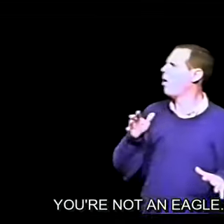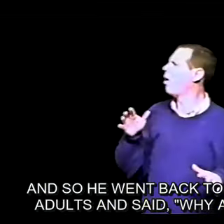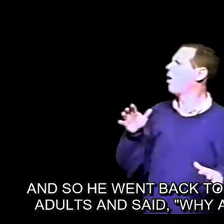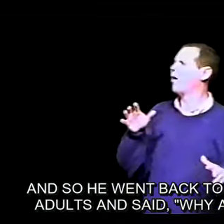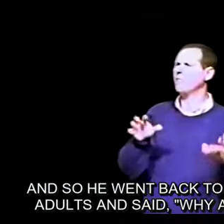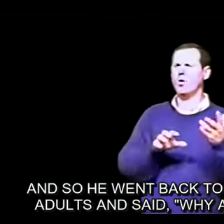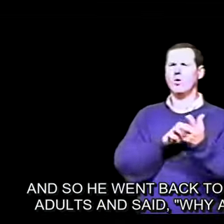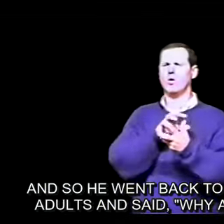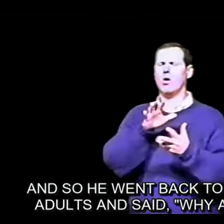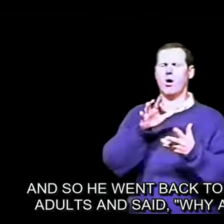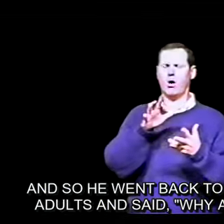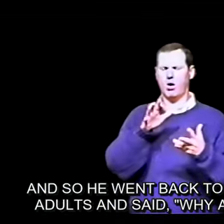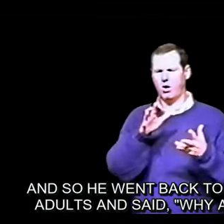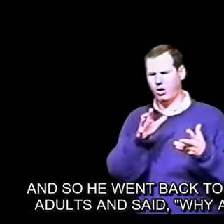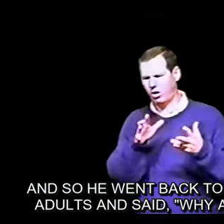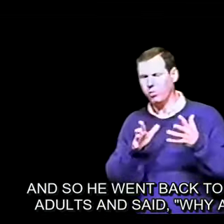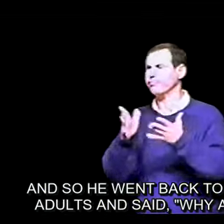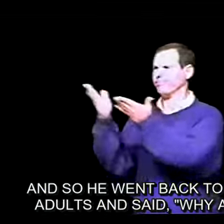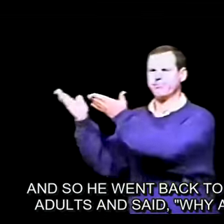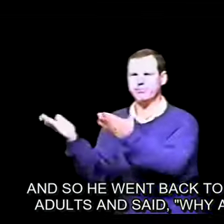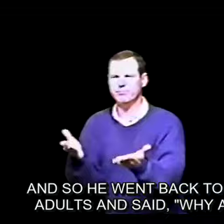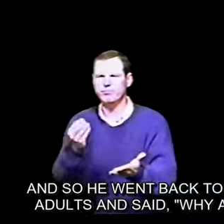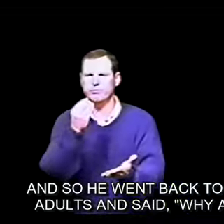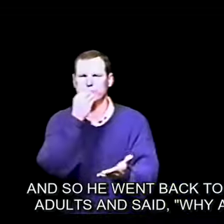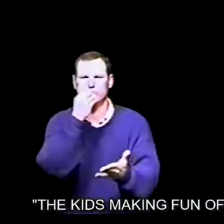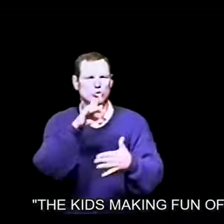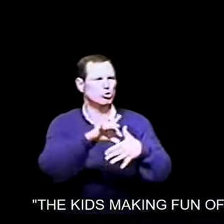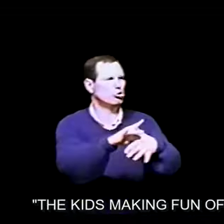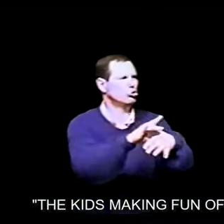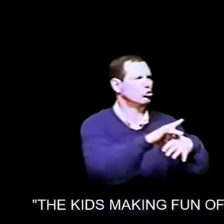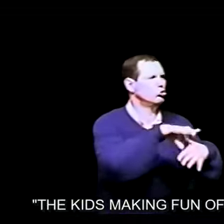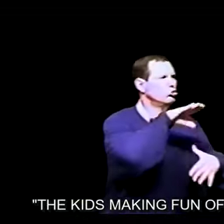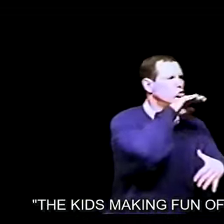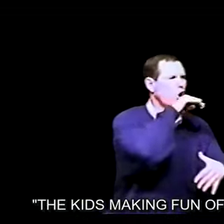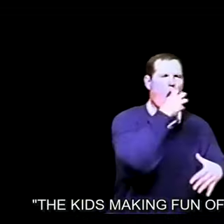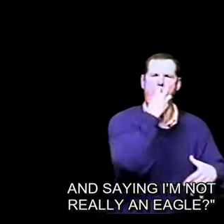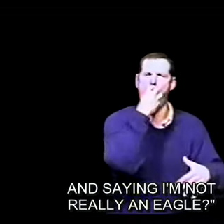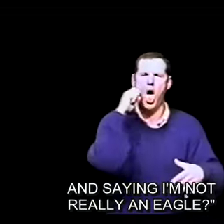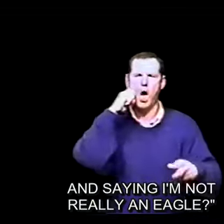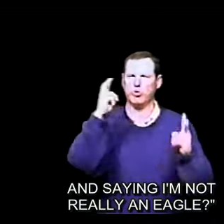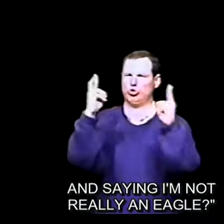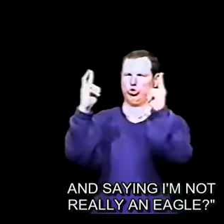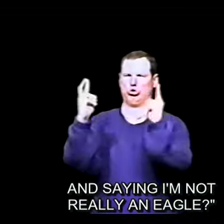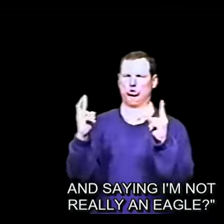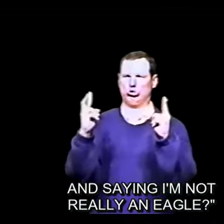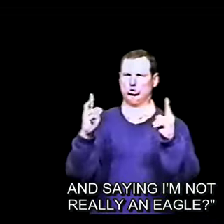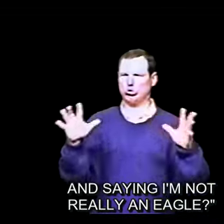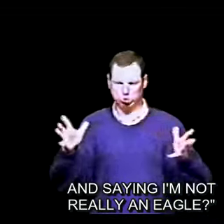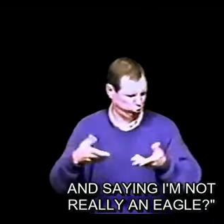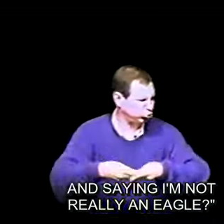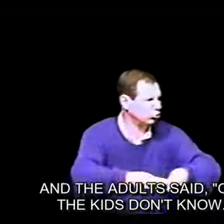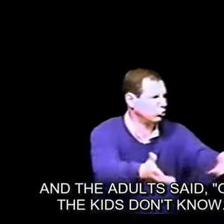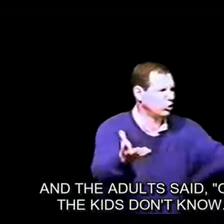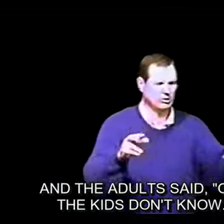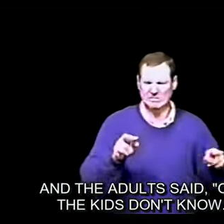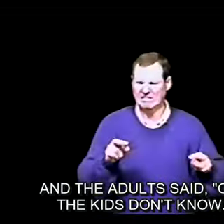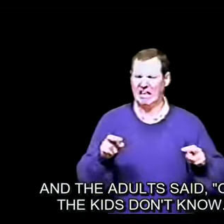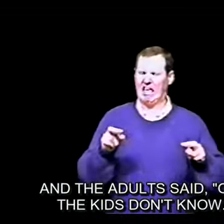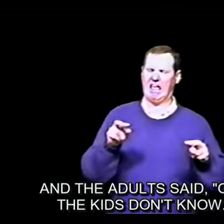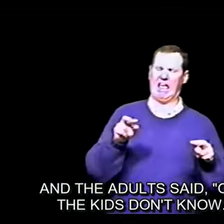adults and said, why are the kids making fun of me and saying I'm not really an eagle? And the adults said, oh, the kids don't know. The kids don't